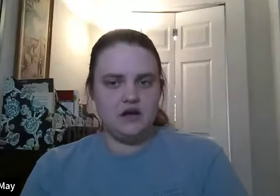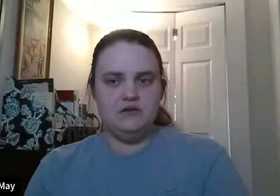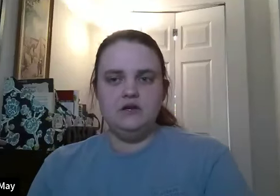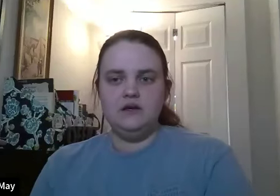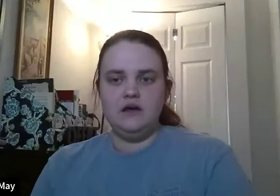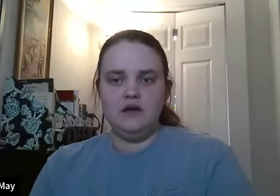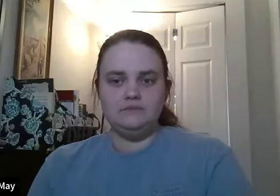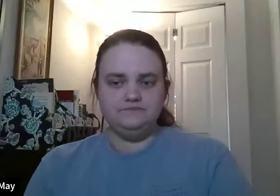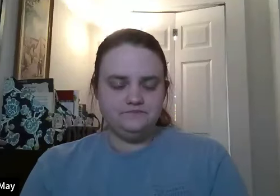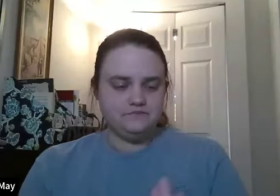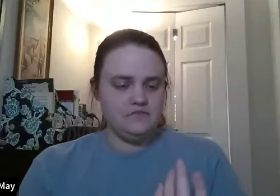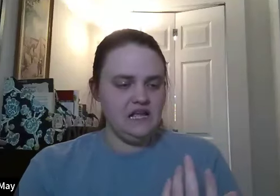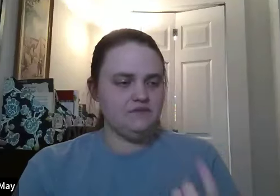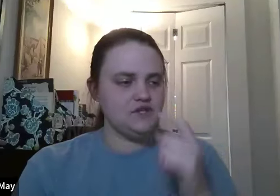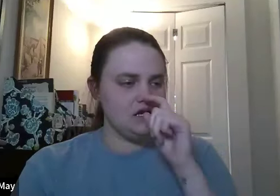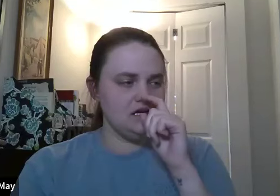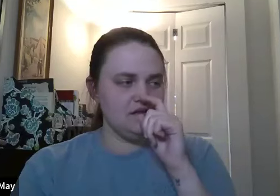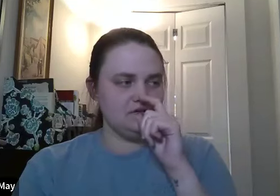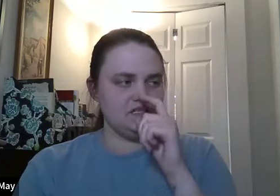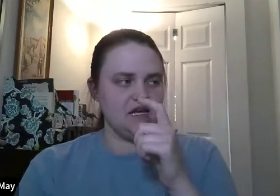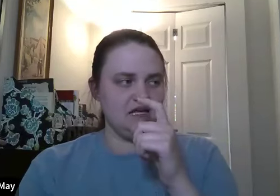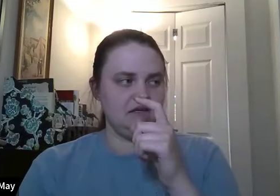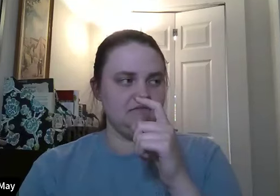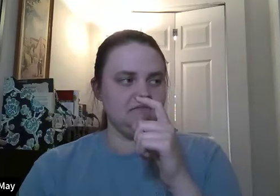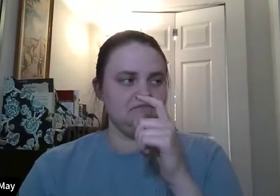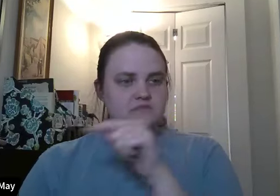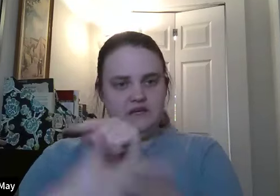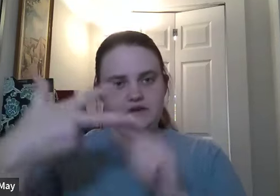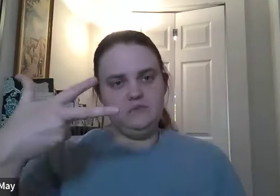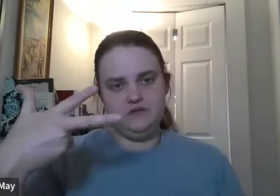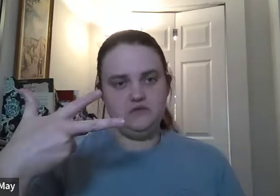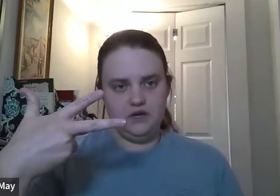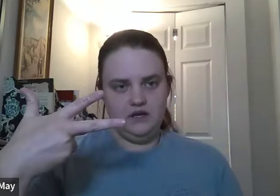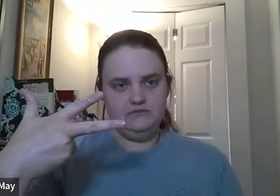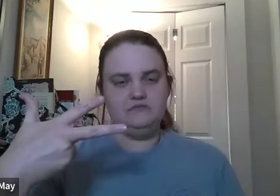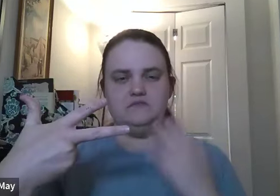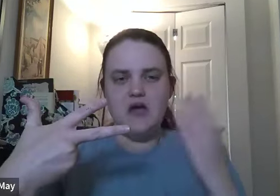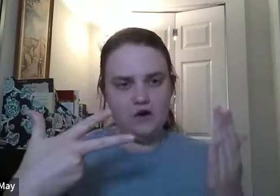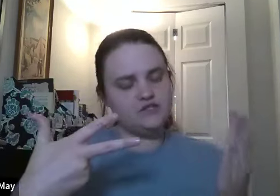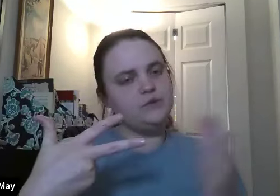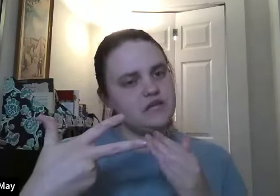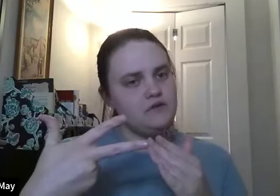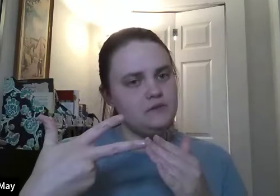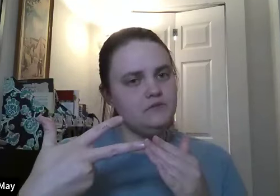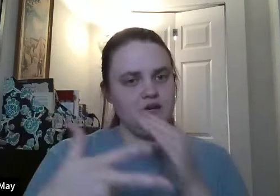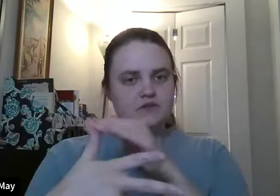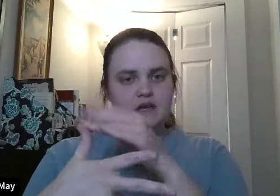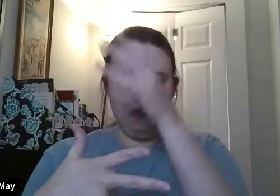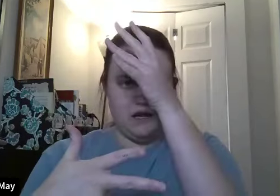child. If you're talking, like you're saying, like family of 3, that also will tell them, like if you're like, oh yeah, here's